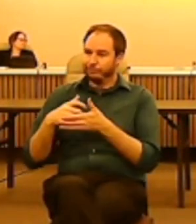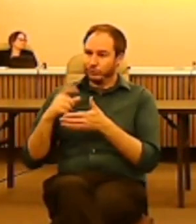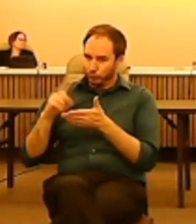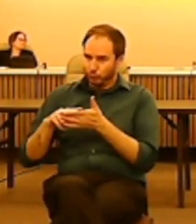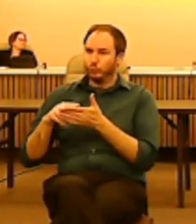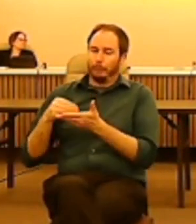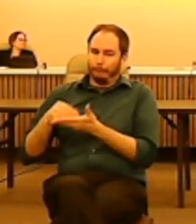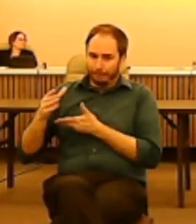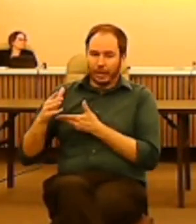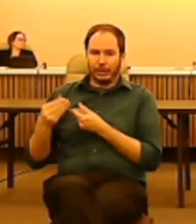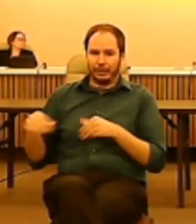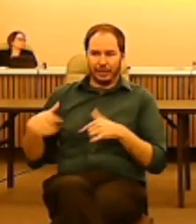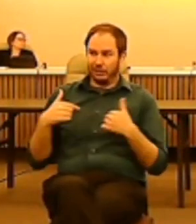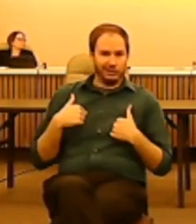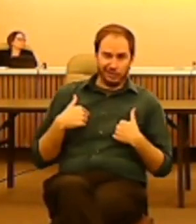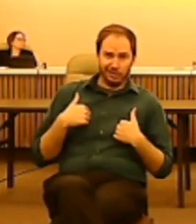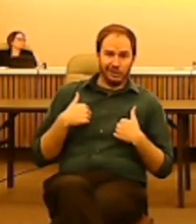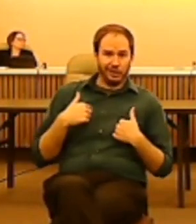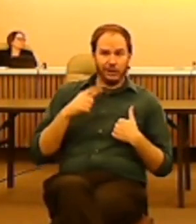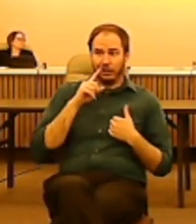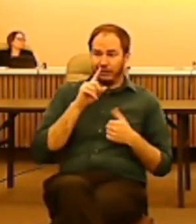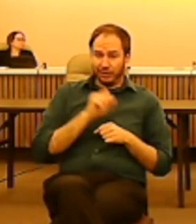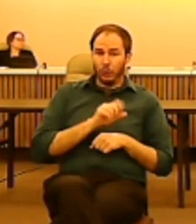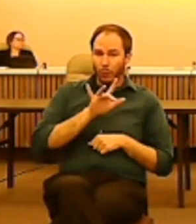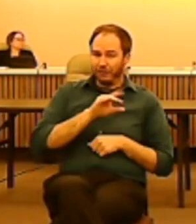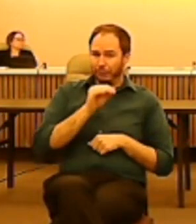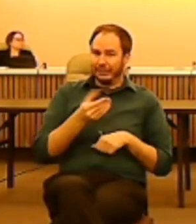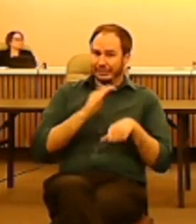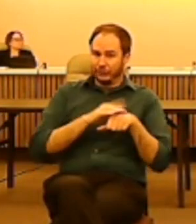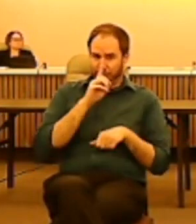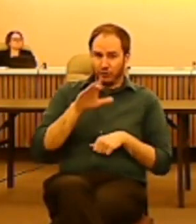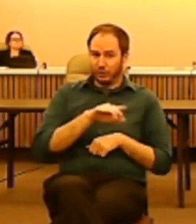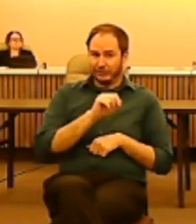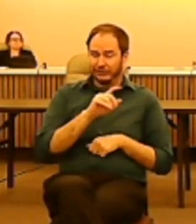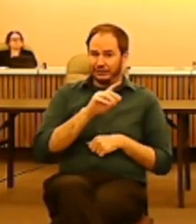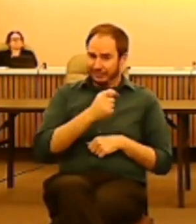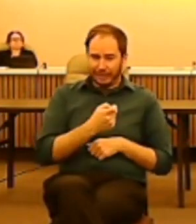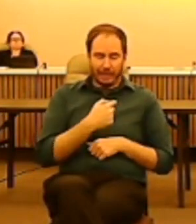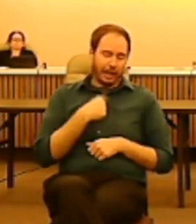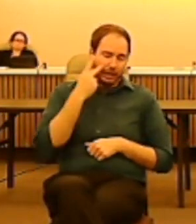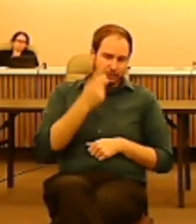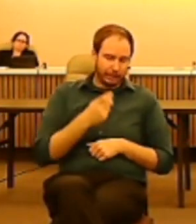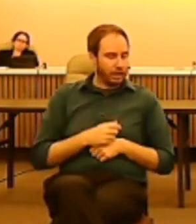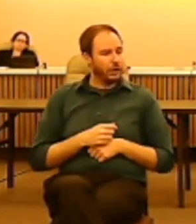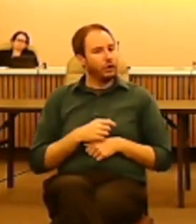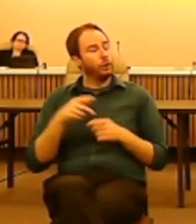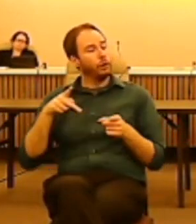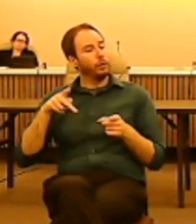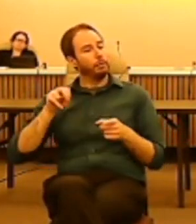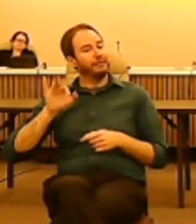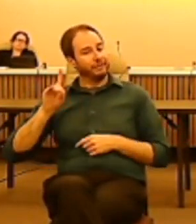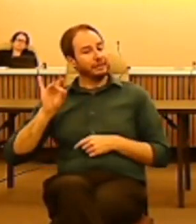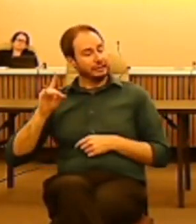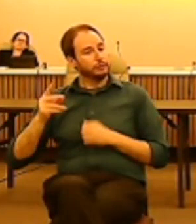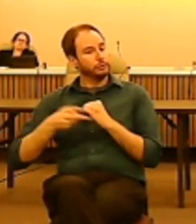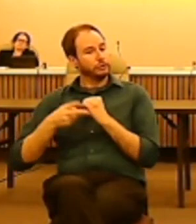that. In Henrietta, that would represent a 25% increase in town tax. In fact, Penfield did that, preserving the